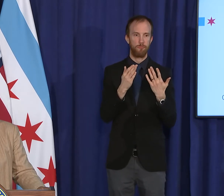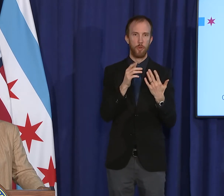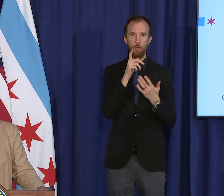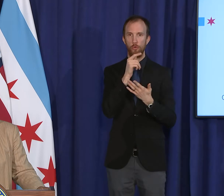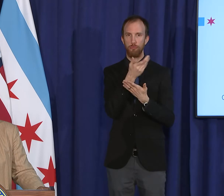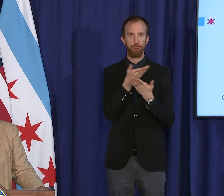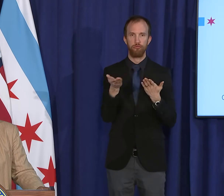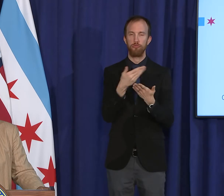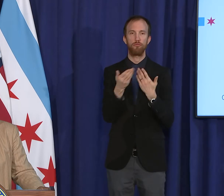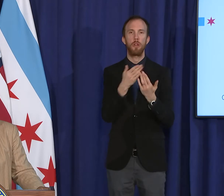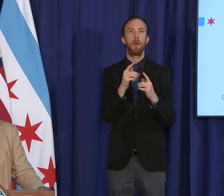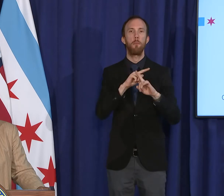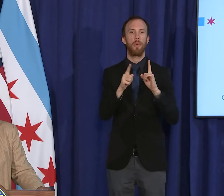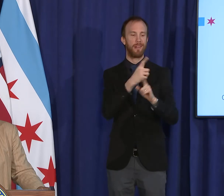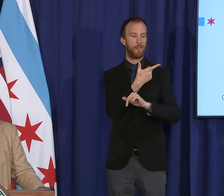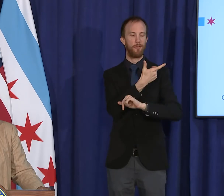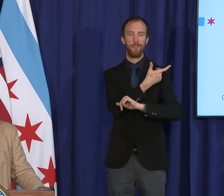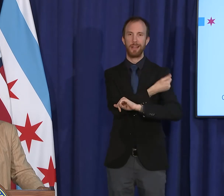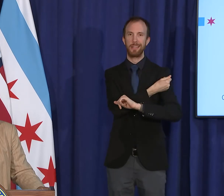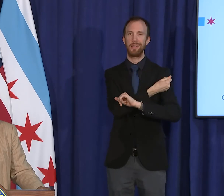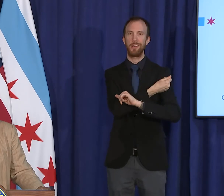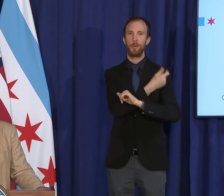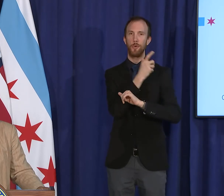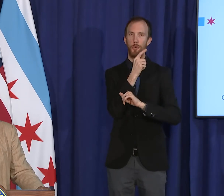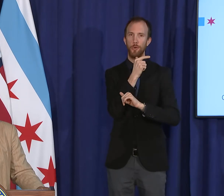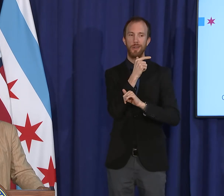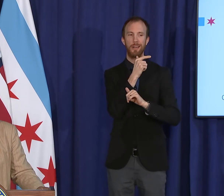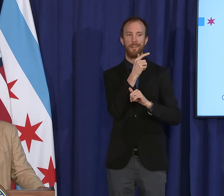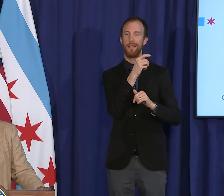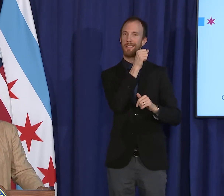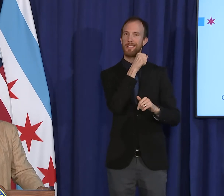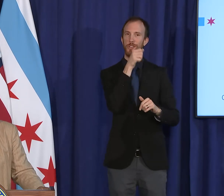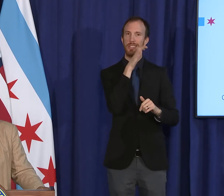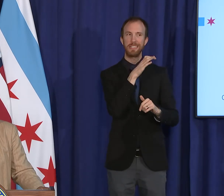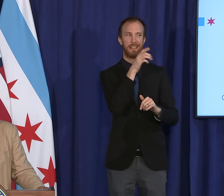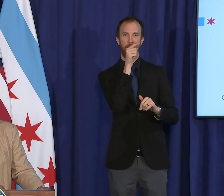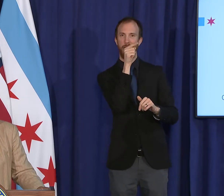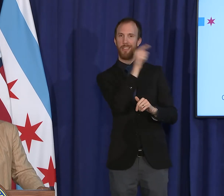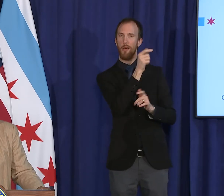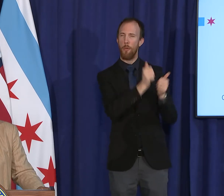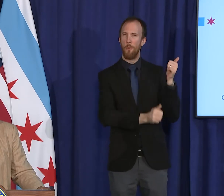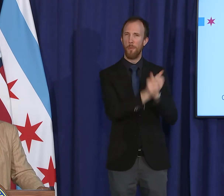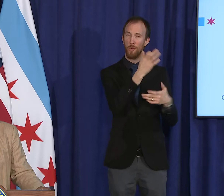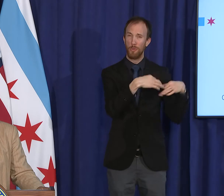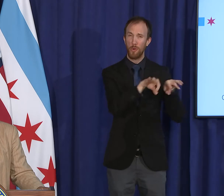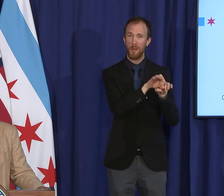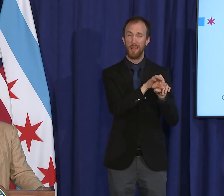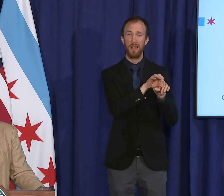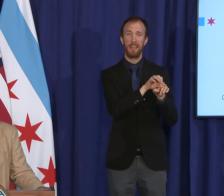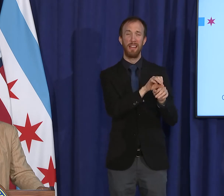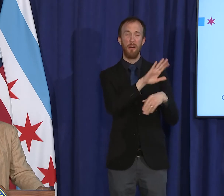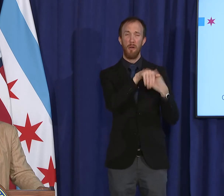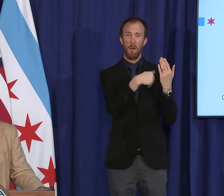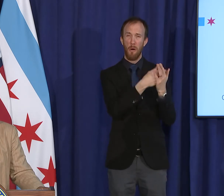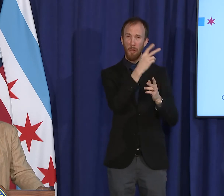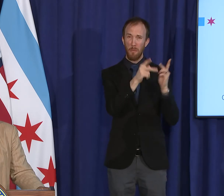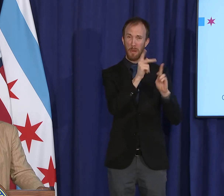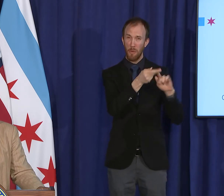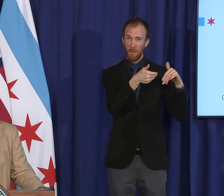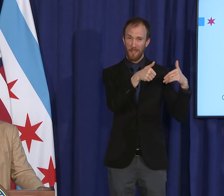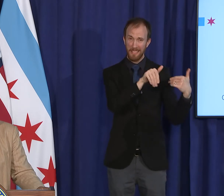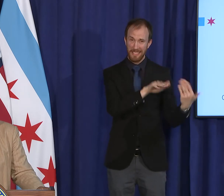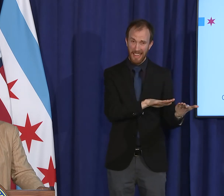biggest impact on preventing COVID-19 related deaths, as more than 80% of the total number of